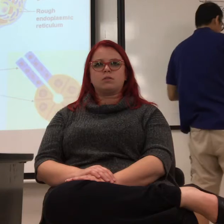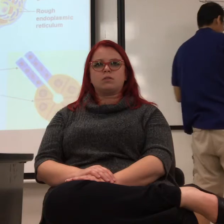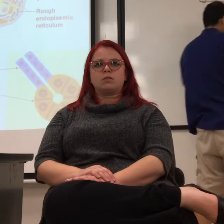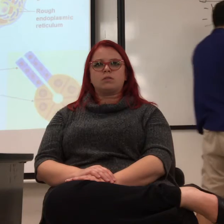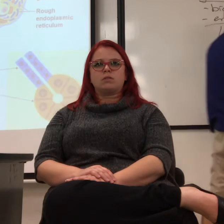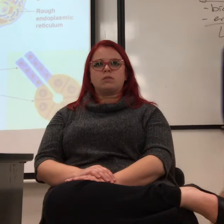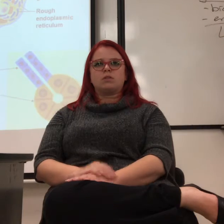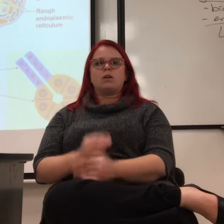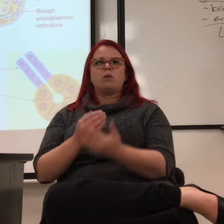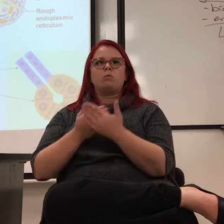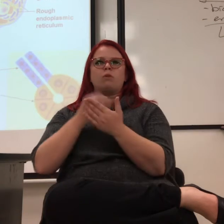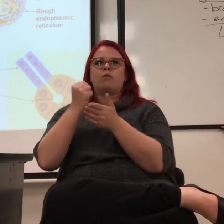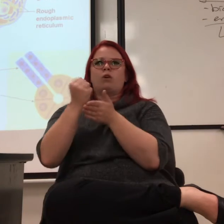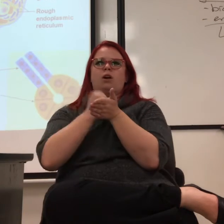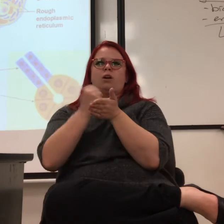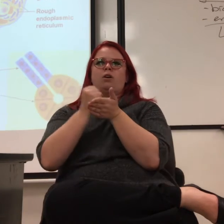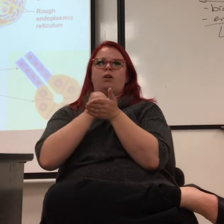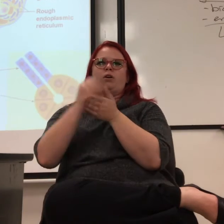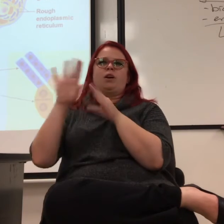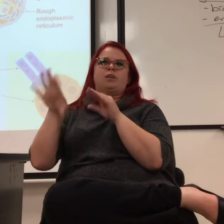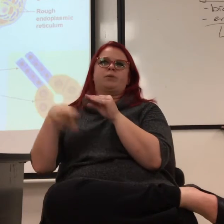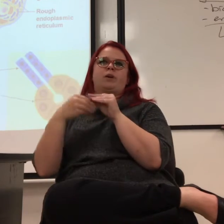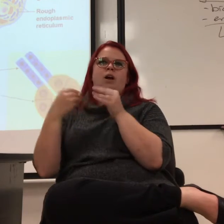Before I erase this, I'll add that thing I just said.